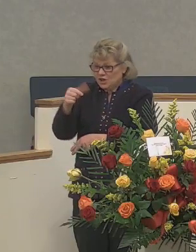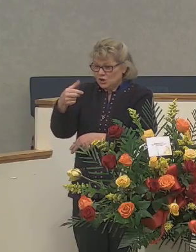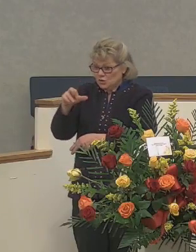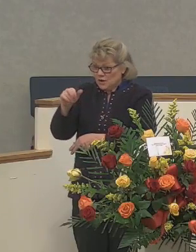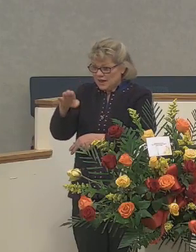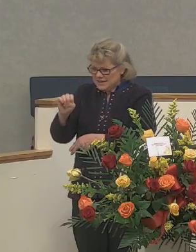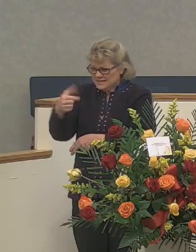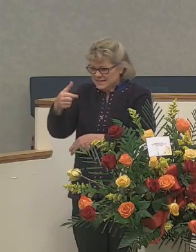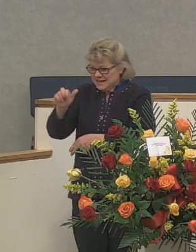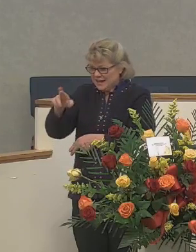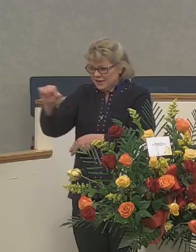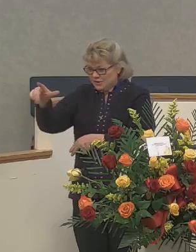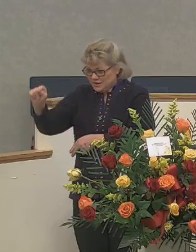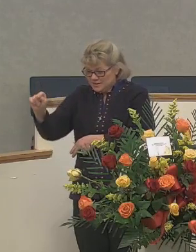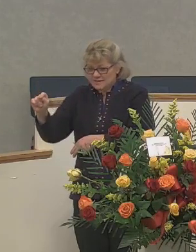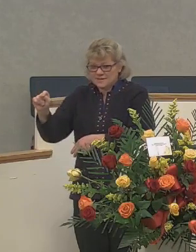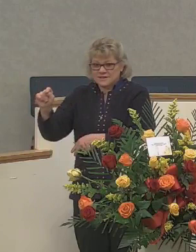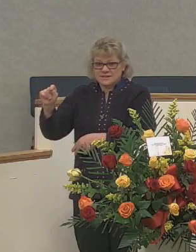Garrett,